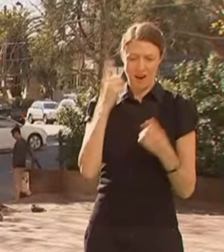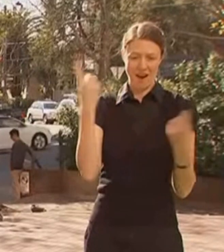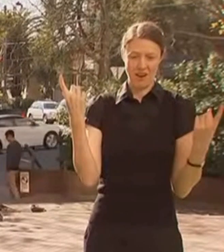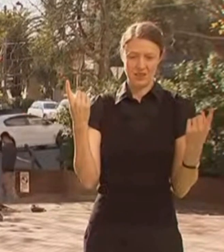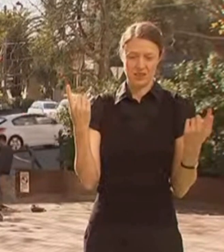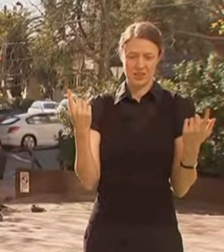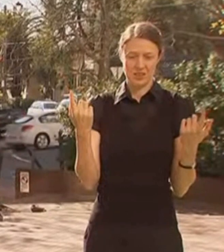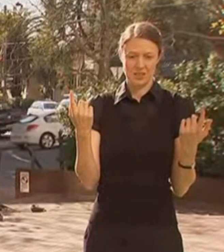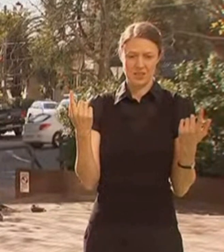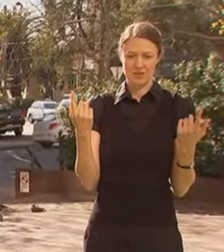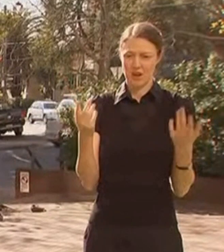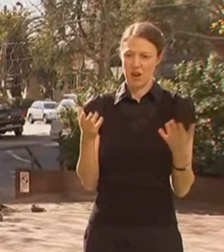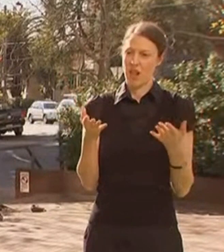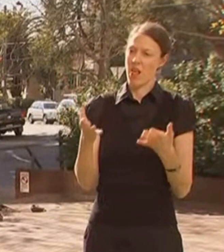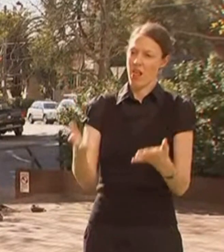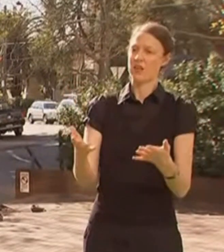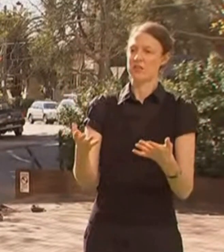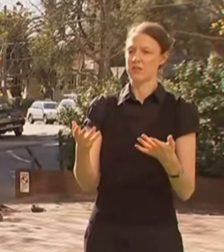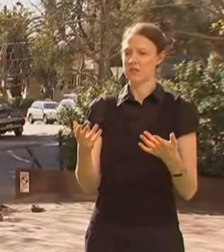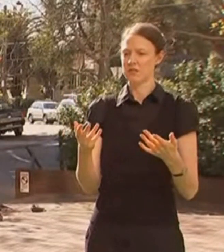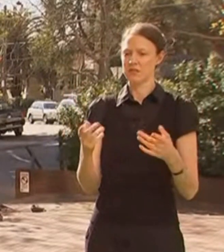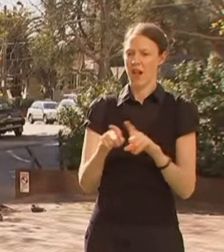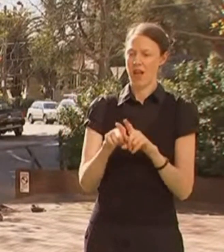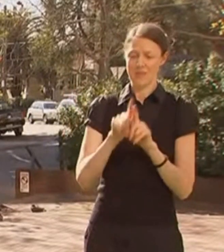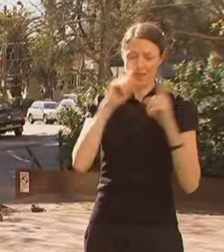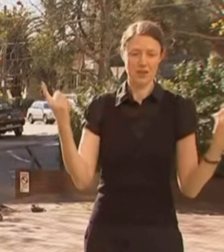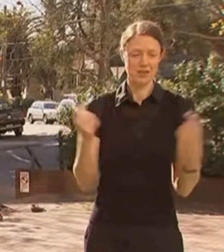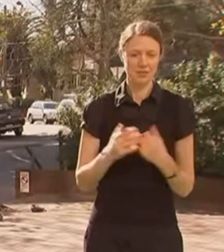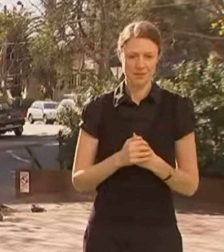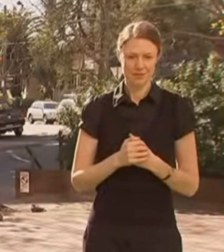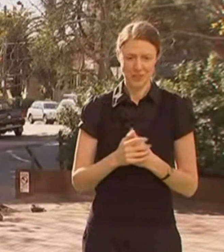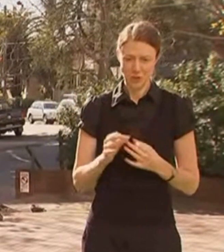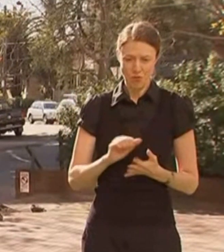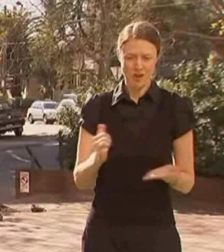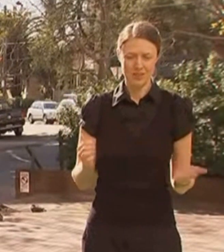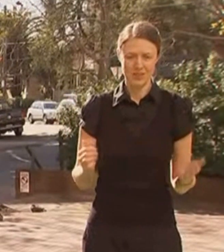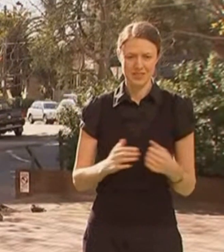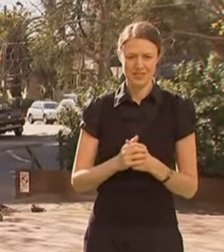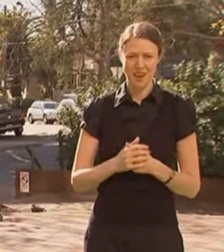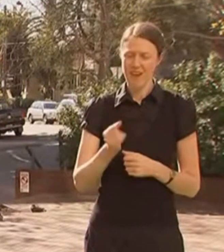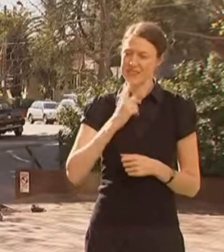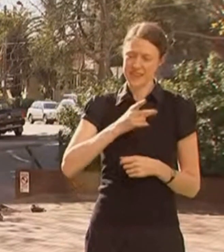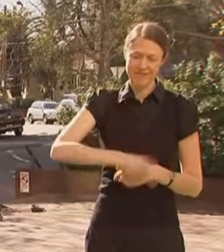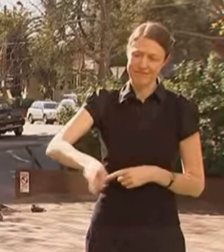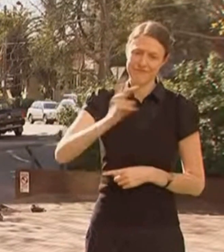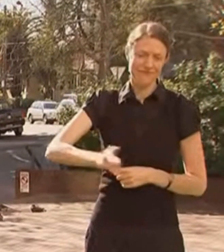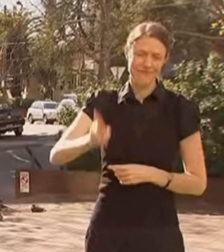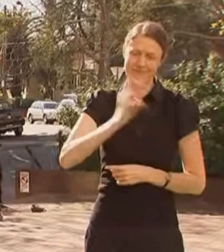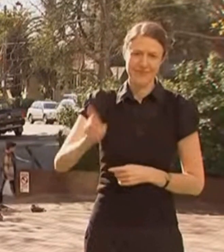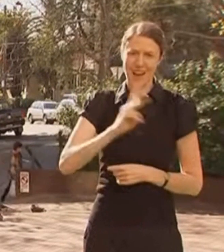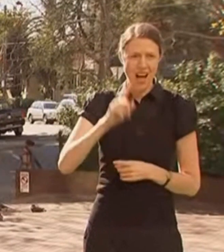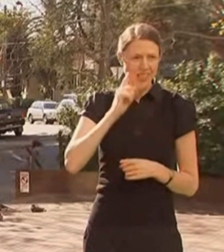Commissioner advises me that he can't give that assurance tomorrow and that the protesters aren't in a position to be able to negotiate and guarantee